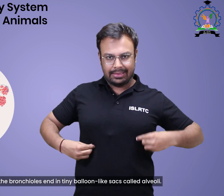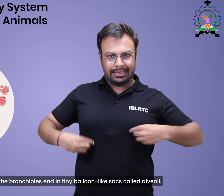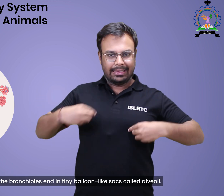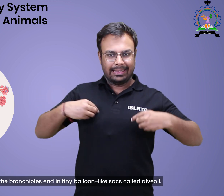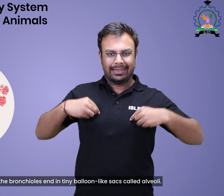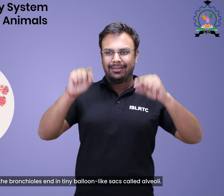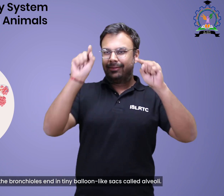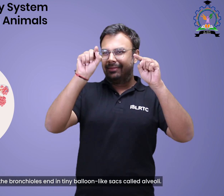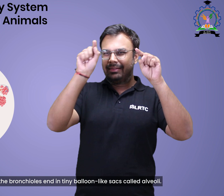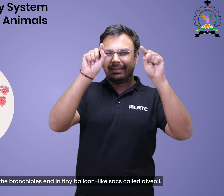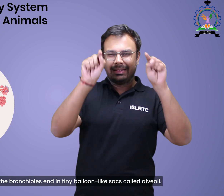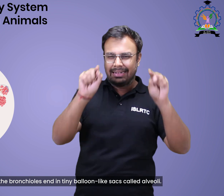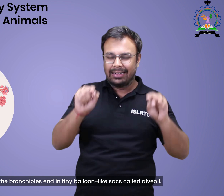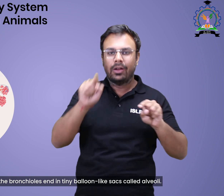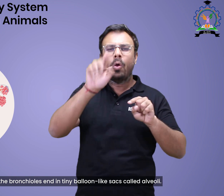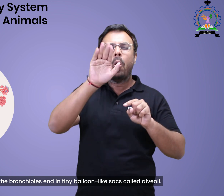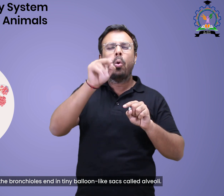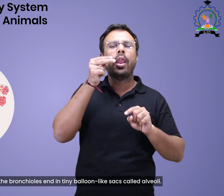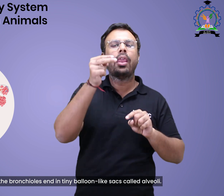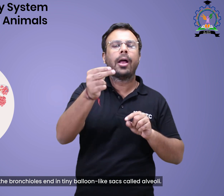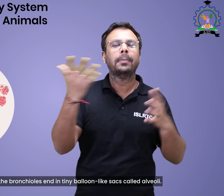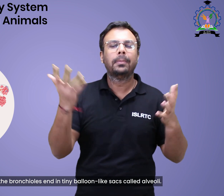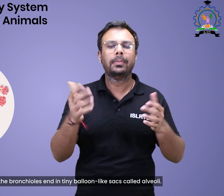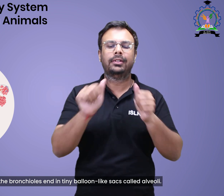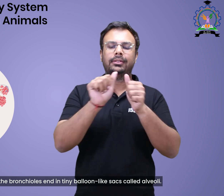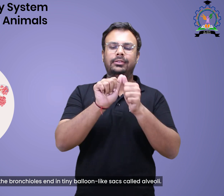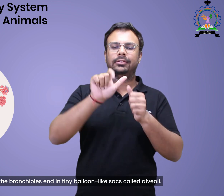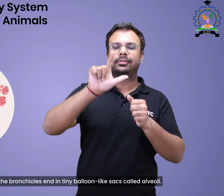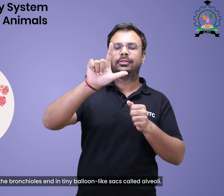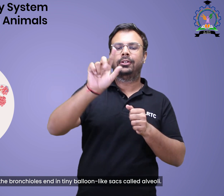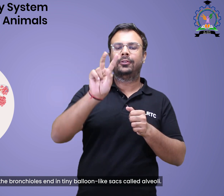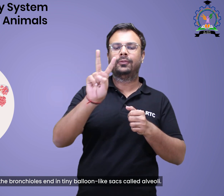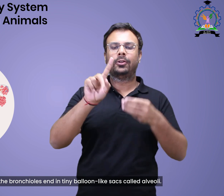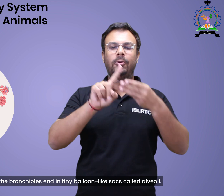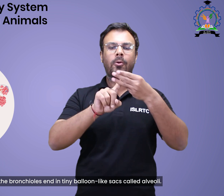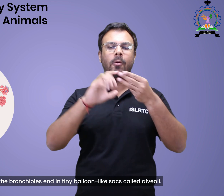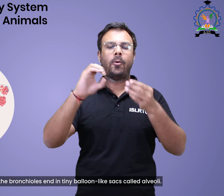Inside the lungs, the bronchioles end in tiny balloon-like sacs called alveoli.